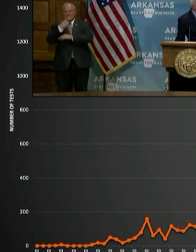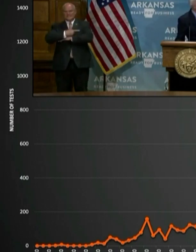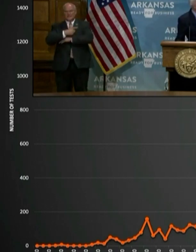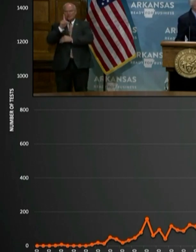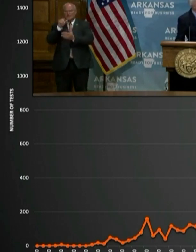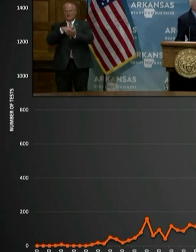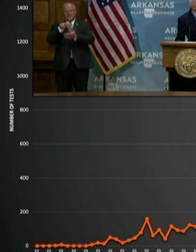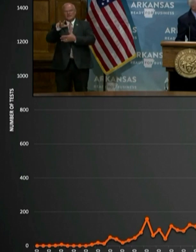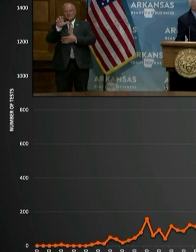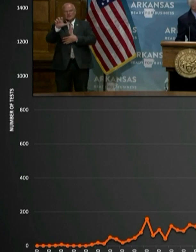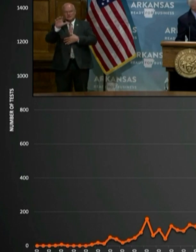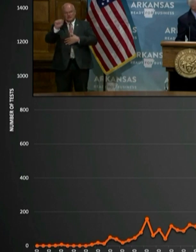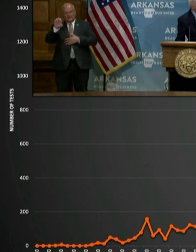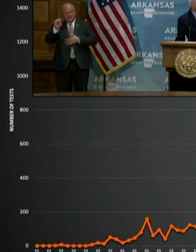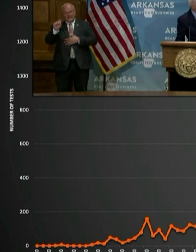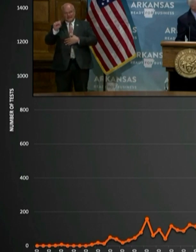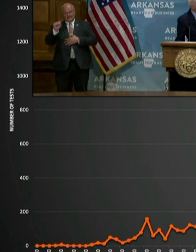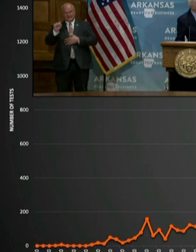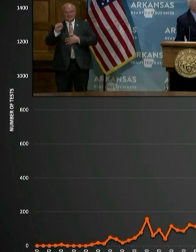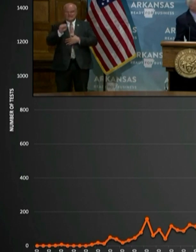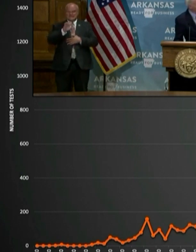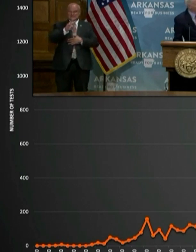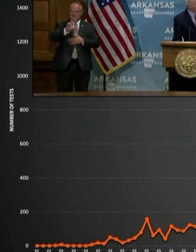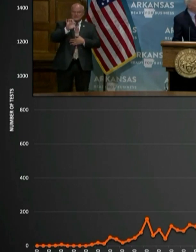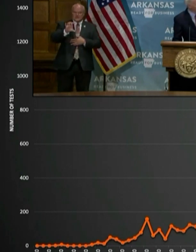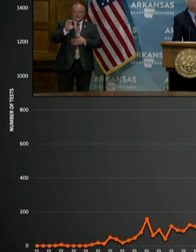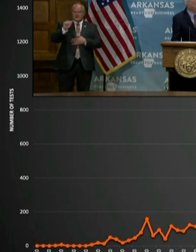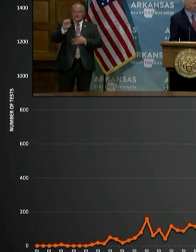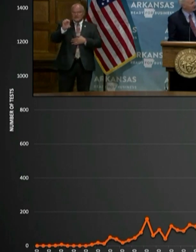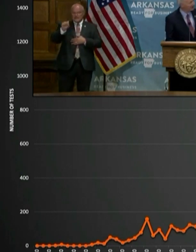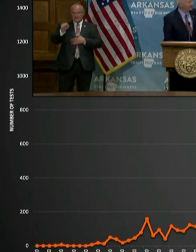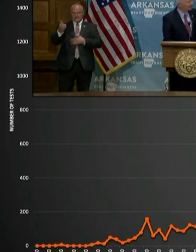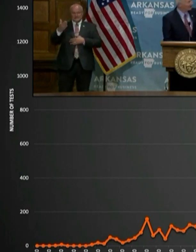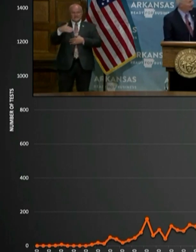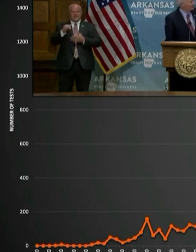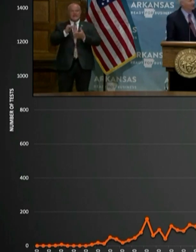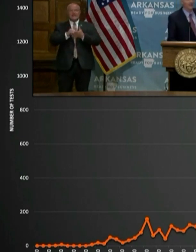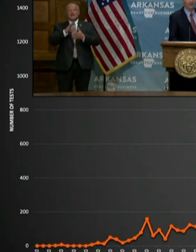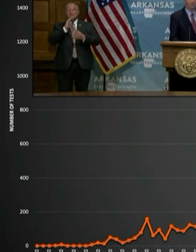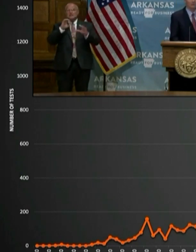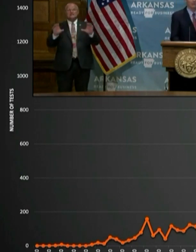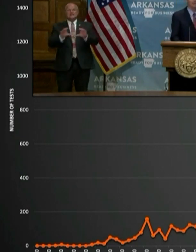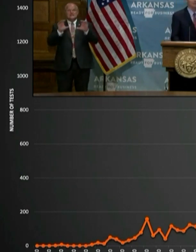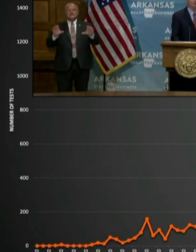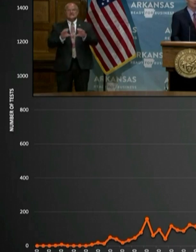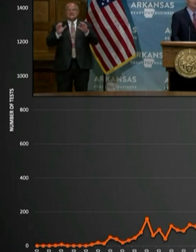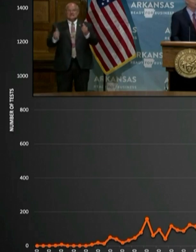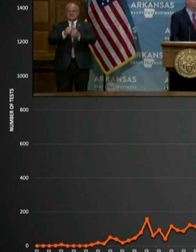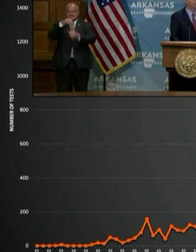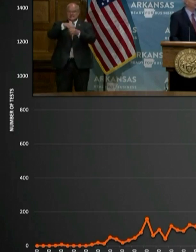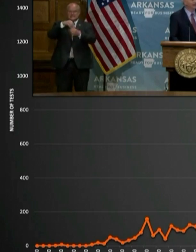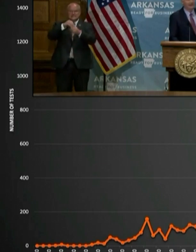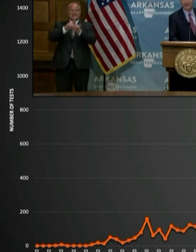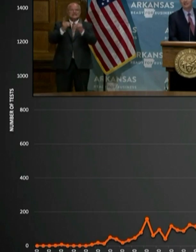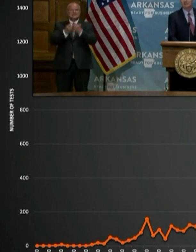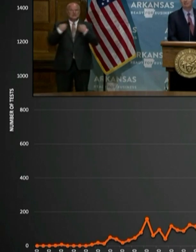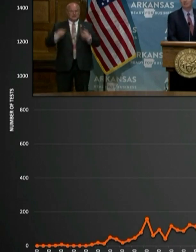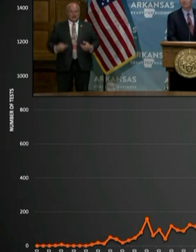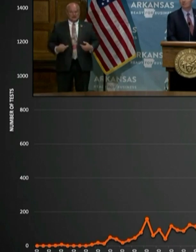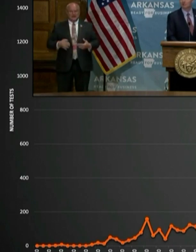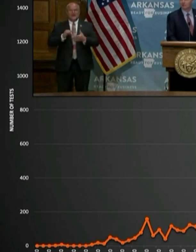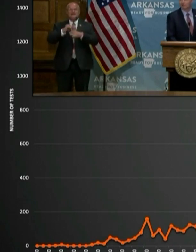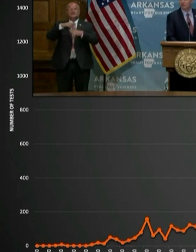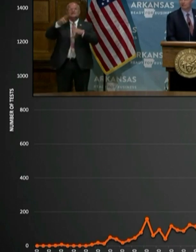1,300 cases, these days 700 cases that are being done within the Department of Health.